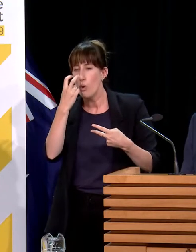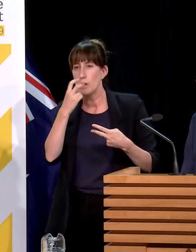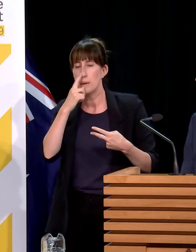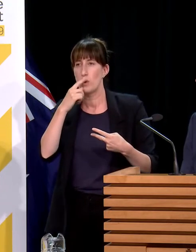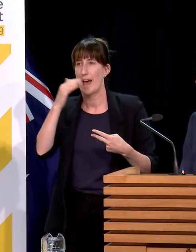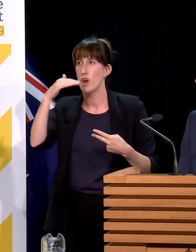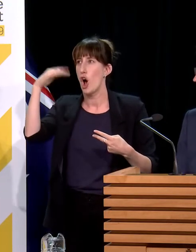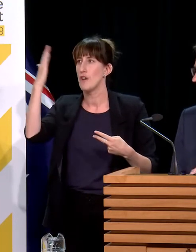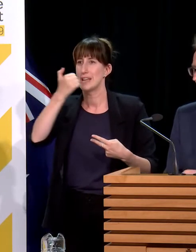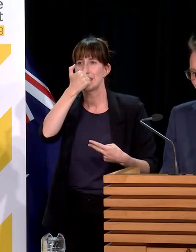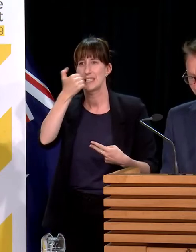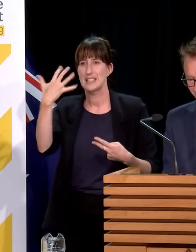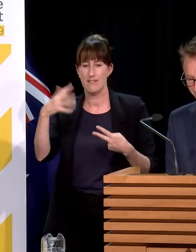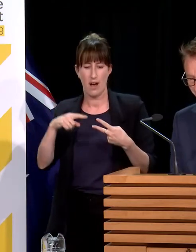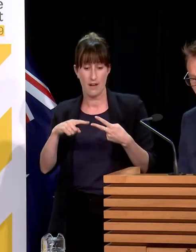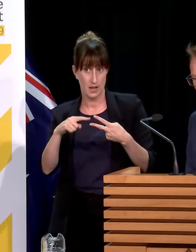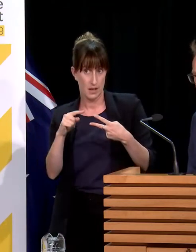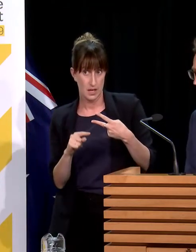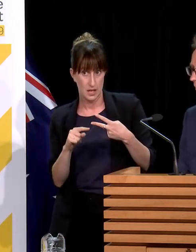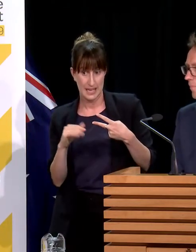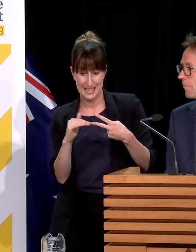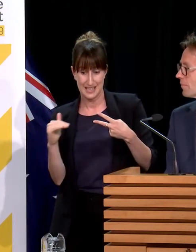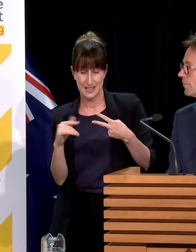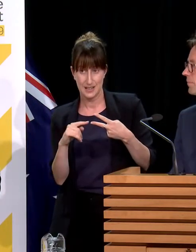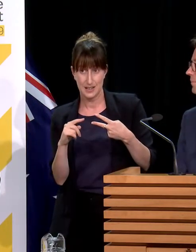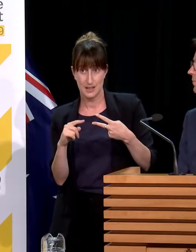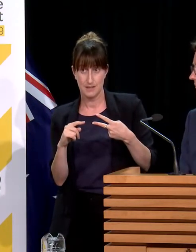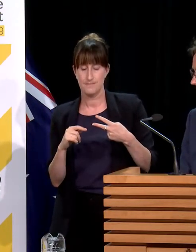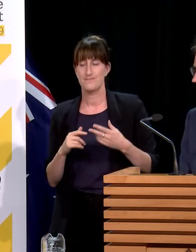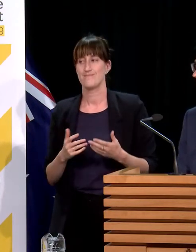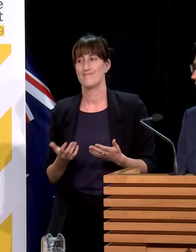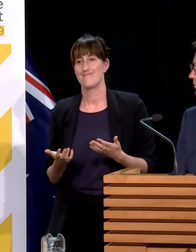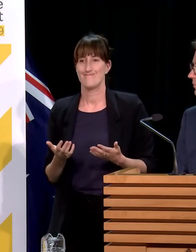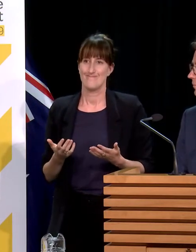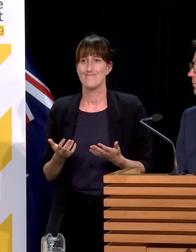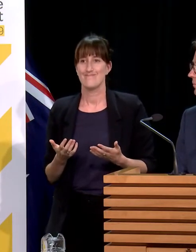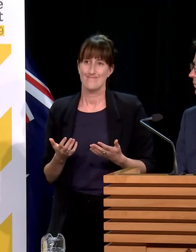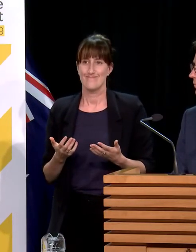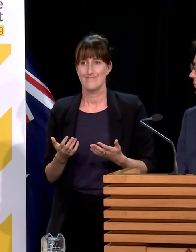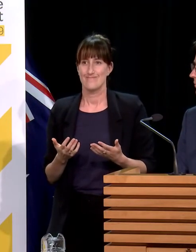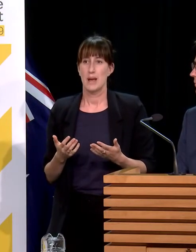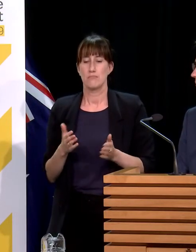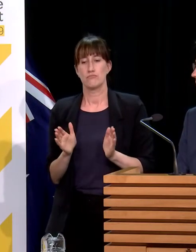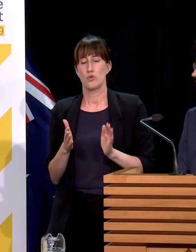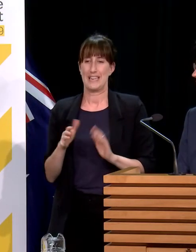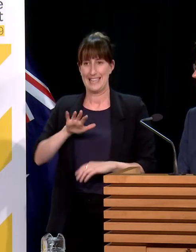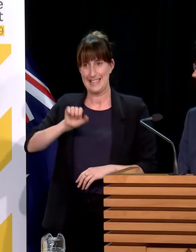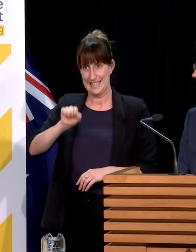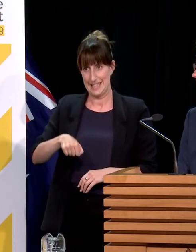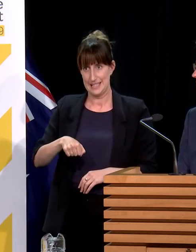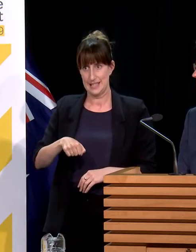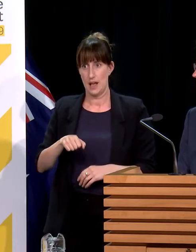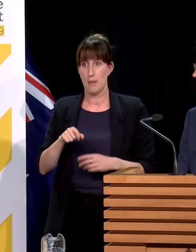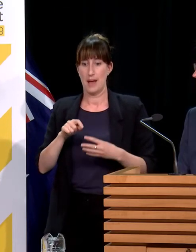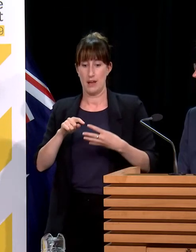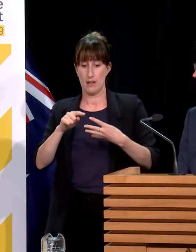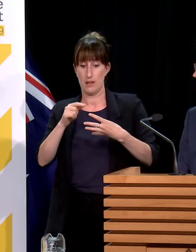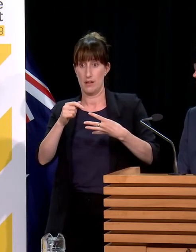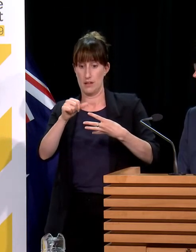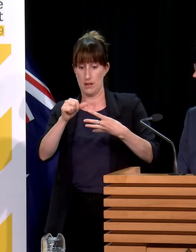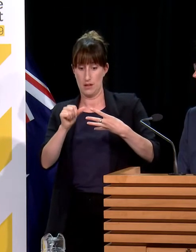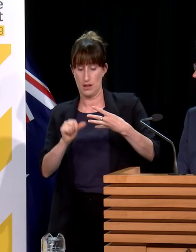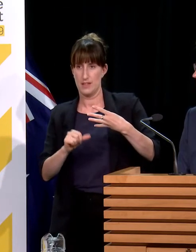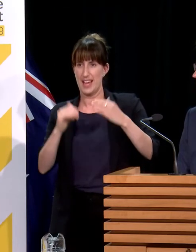Yes, broadly, but again, that's going to be something that we're refining. The decision to use framework, we refine that as we go along.